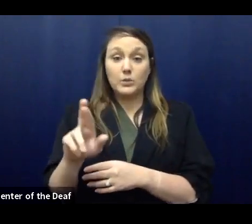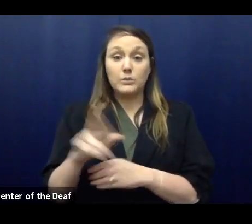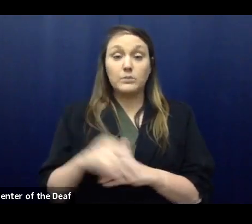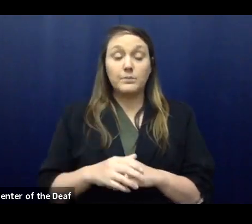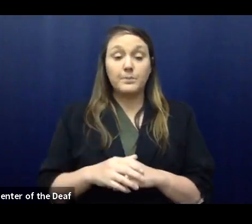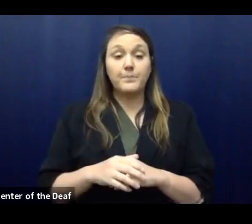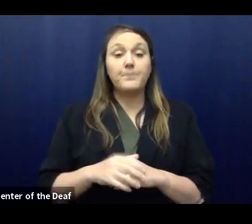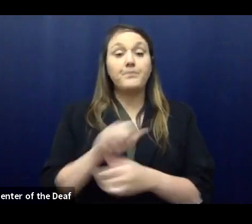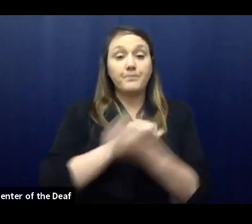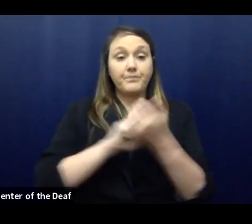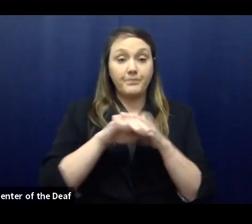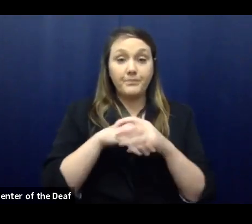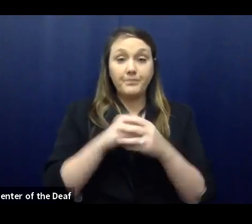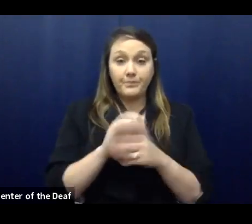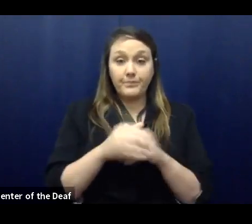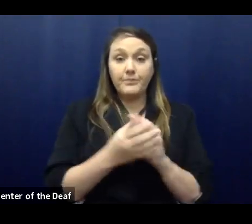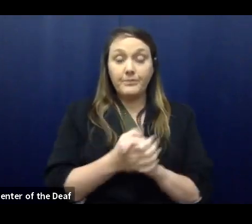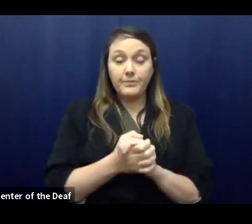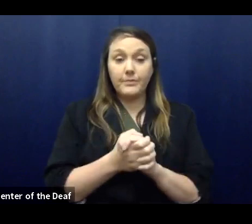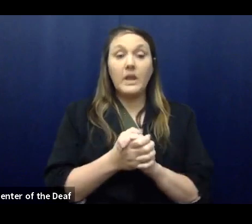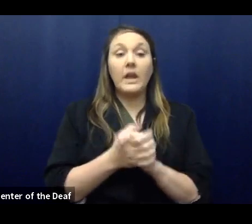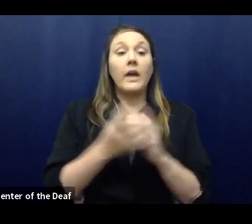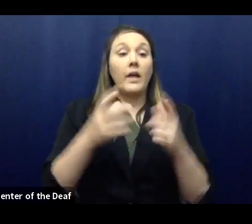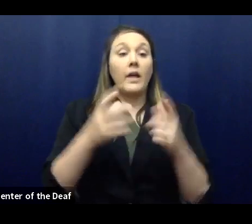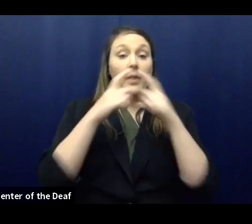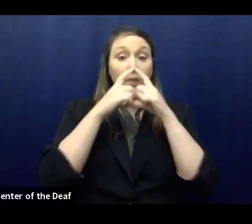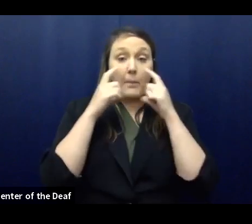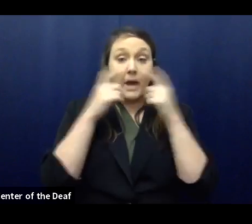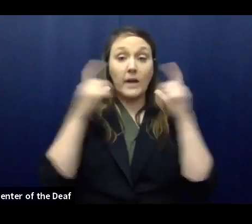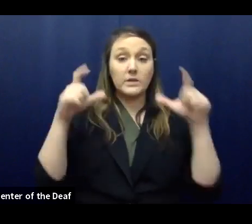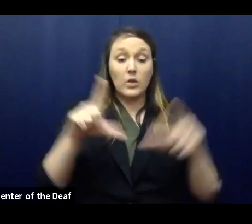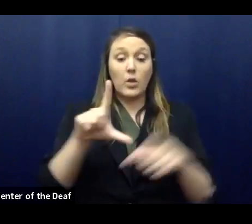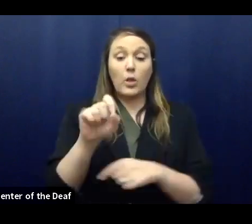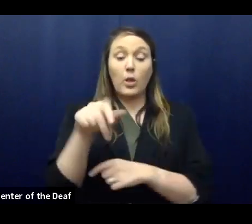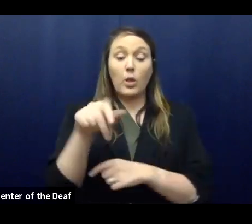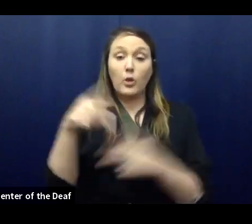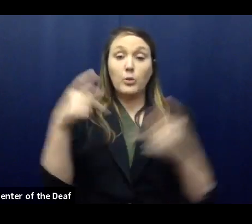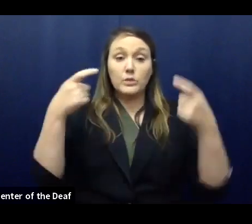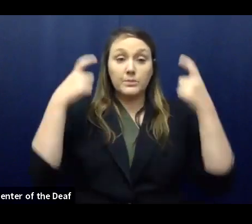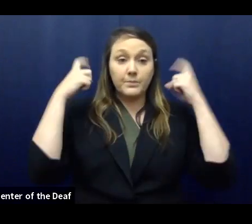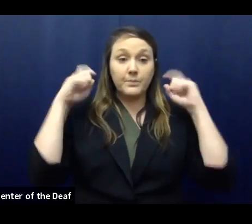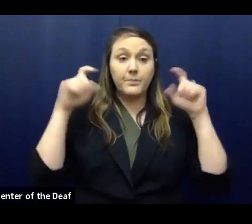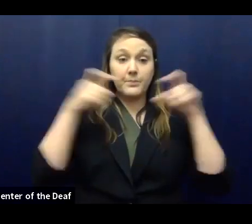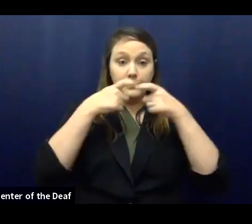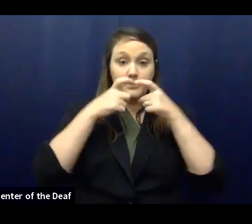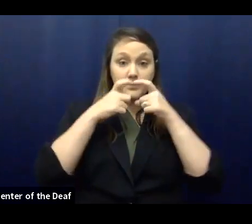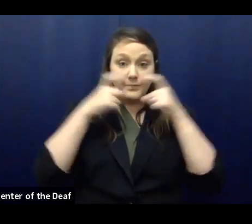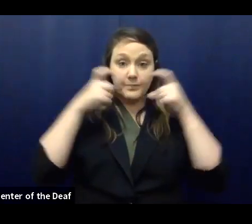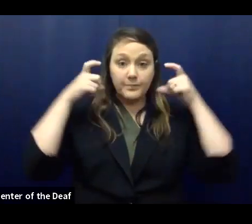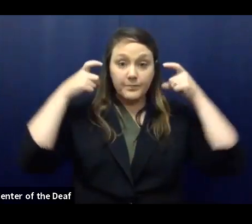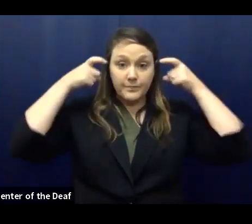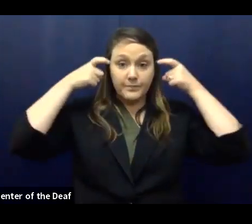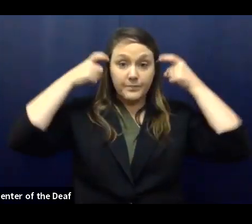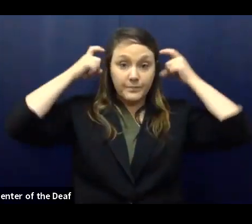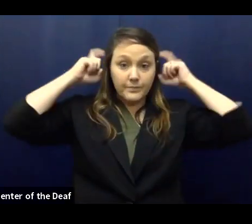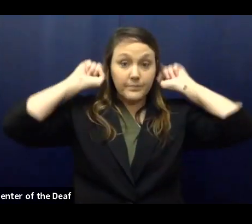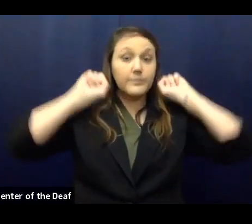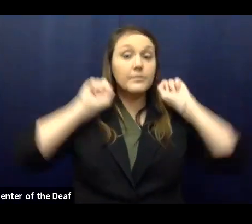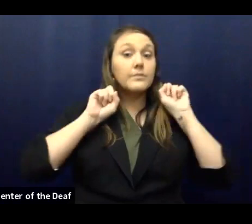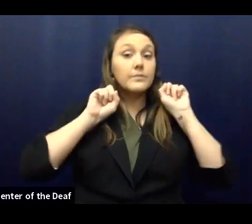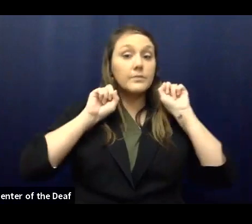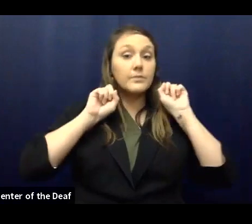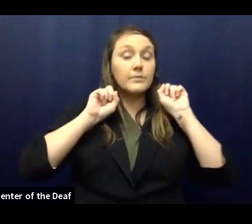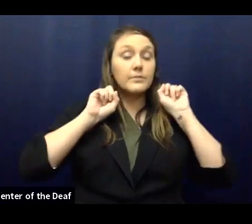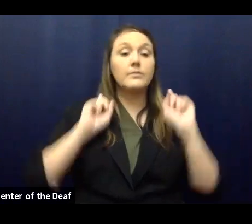So then you take your mask by the loops, put it around your face like this. I'll try to talk loud enough so you can hear me, and loop it over your